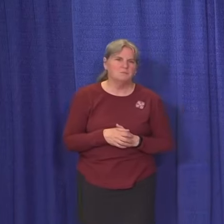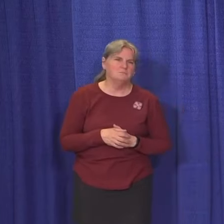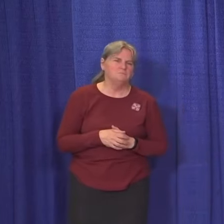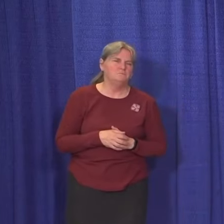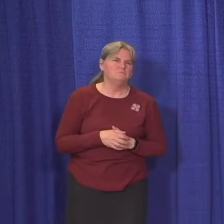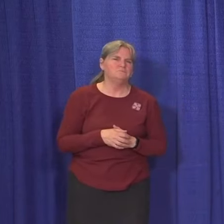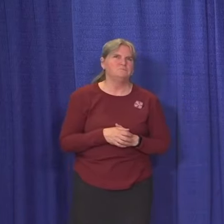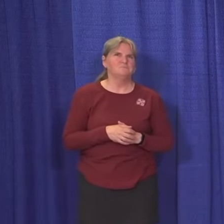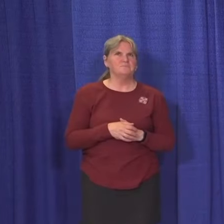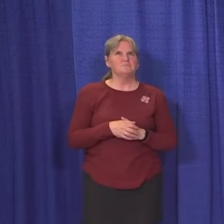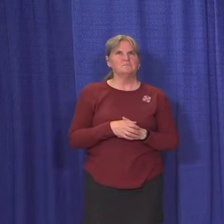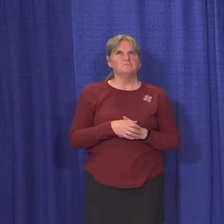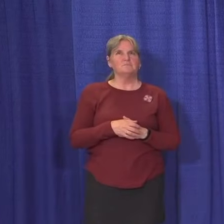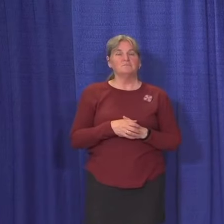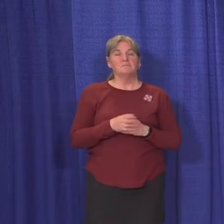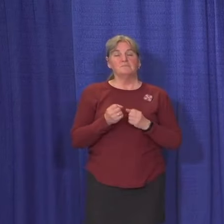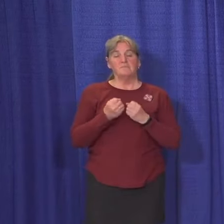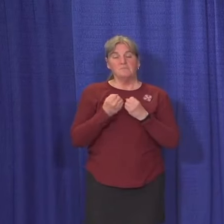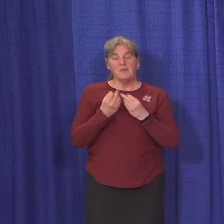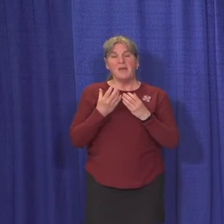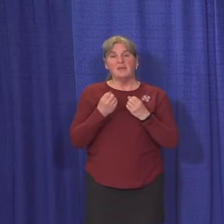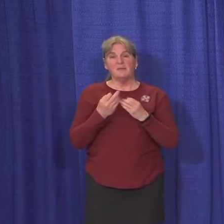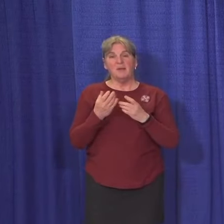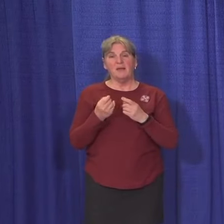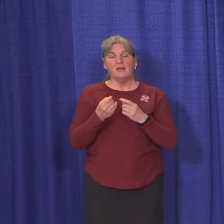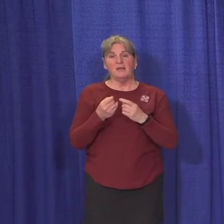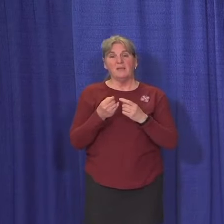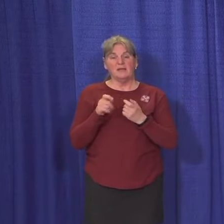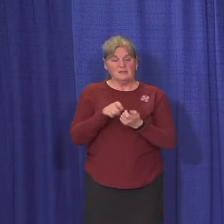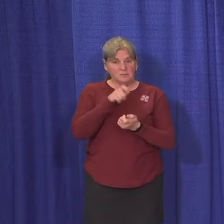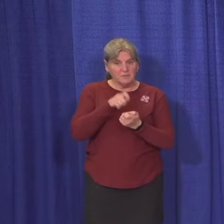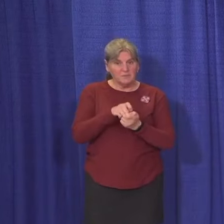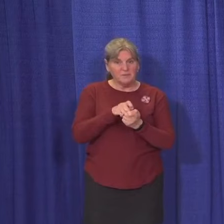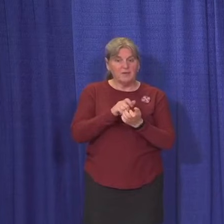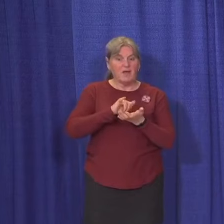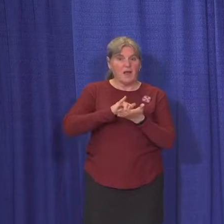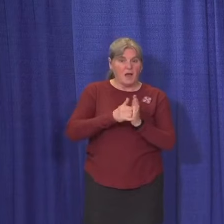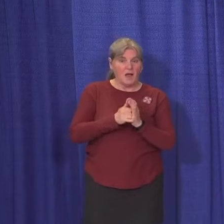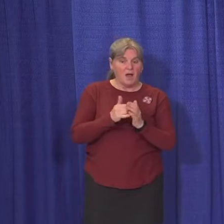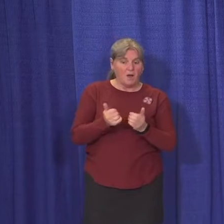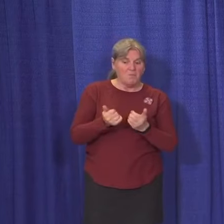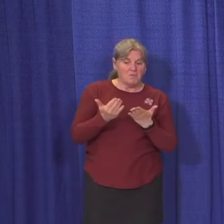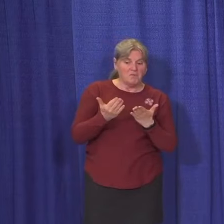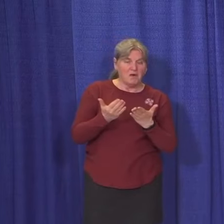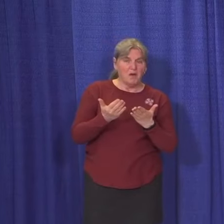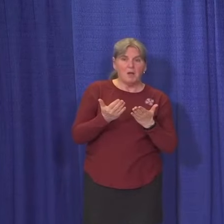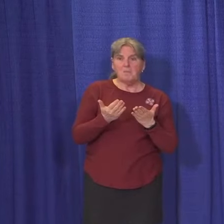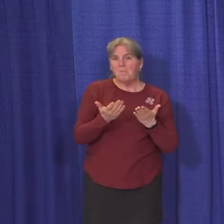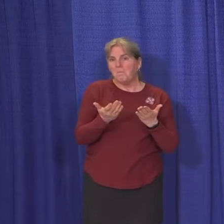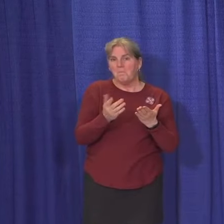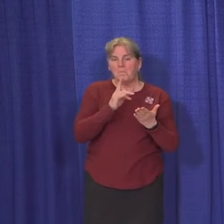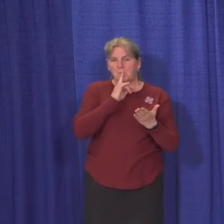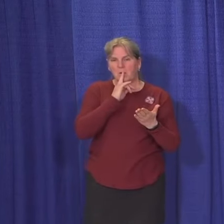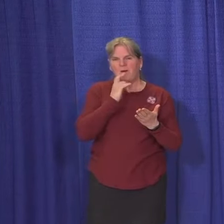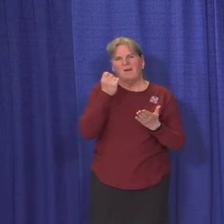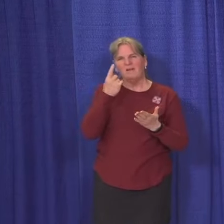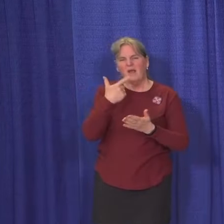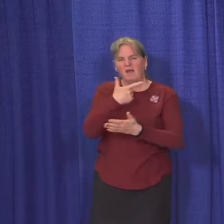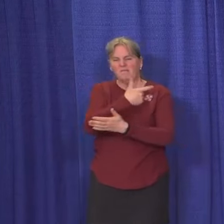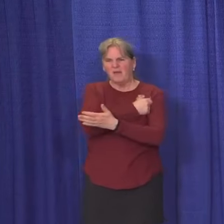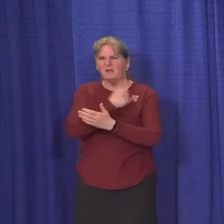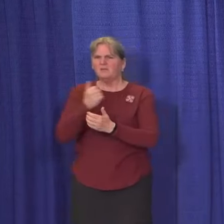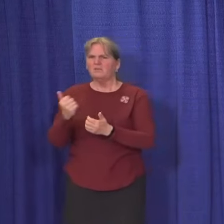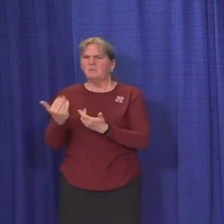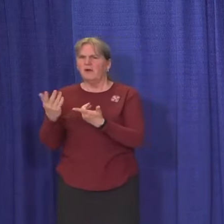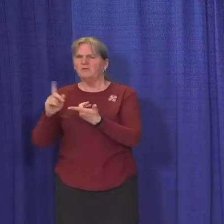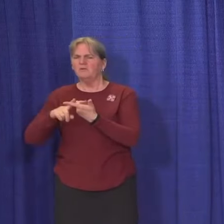I don't have a lot of details sort of operationally. We do, of course, immunize adolescents for lots of other things, and it